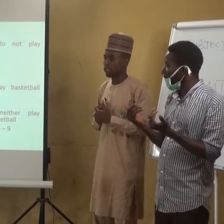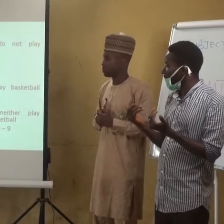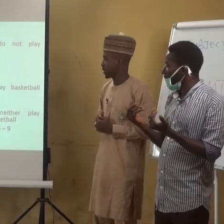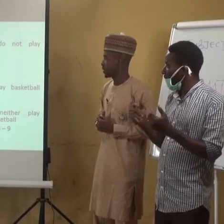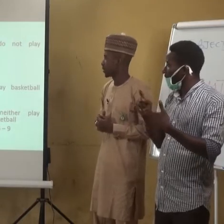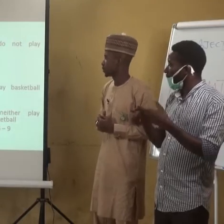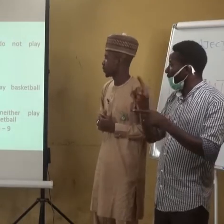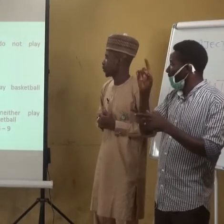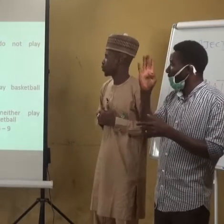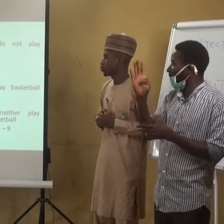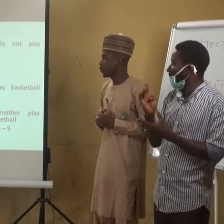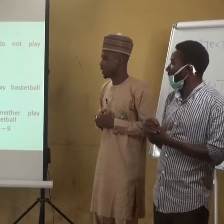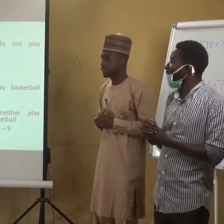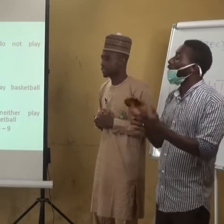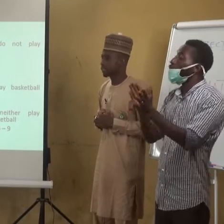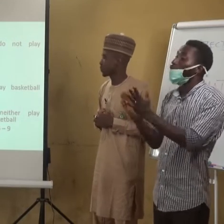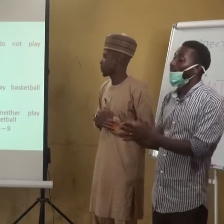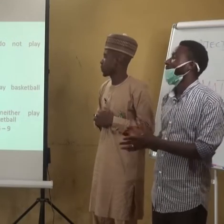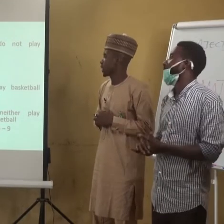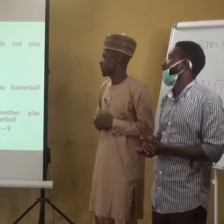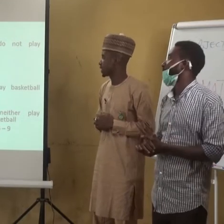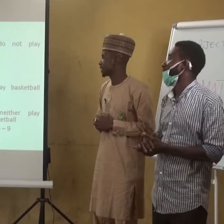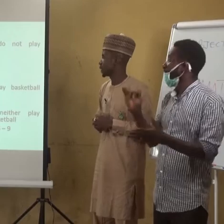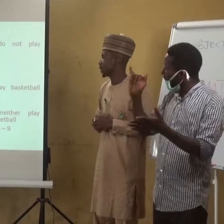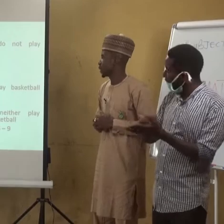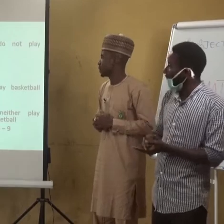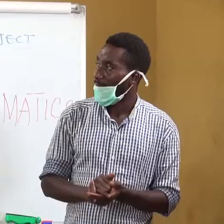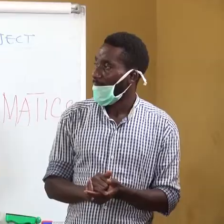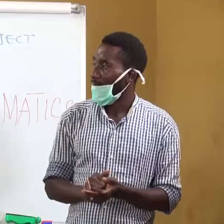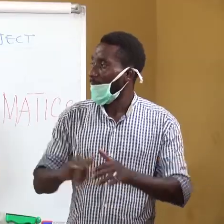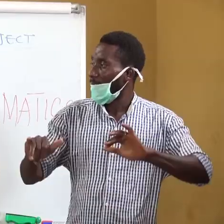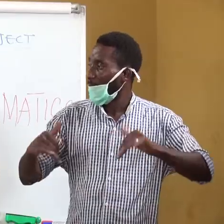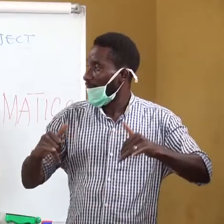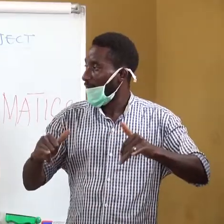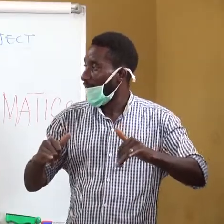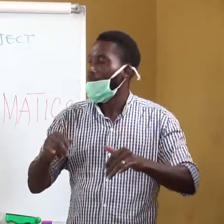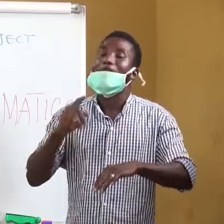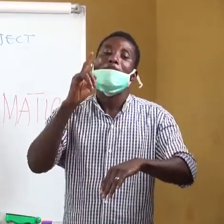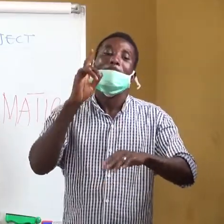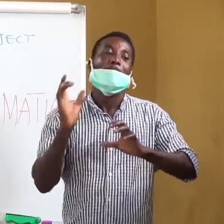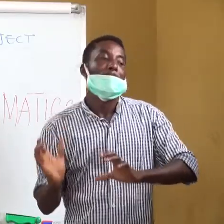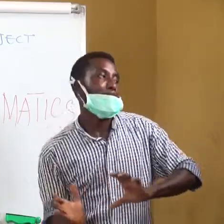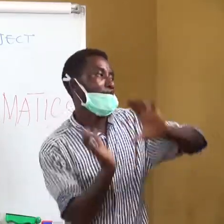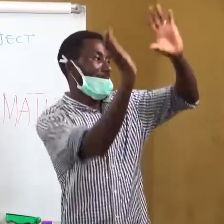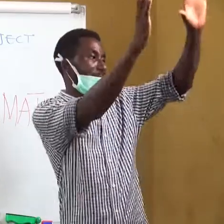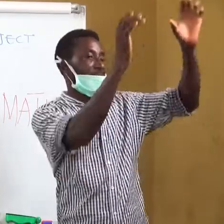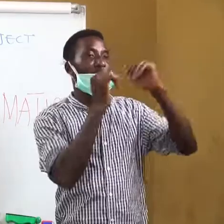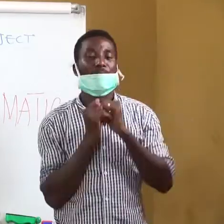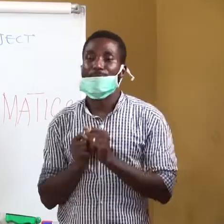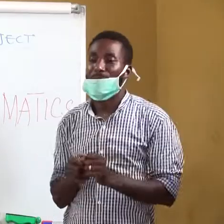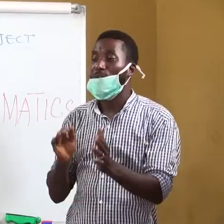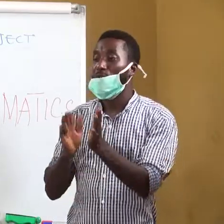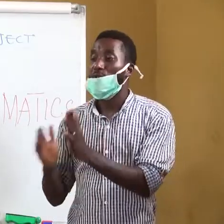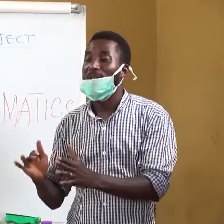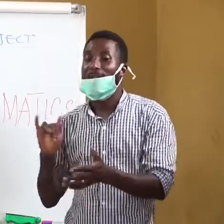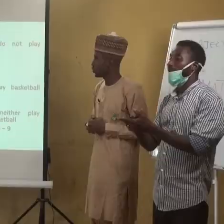going to question B, students that play basketball.